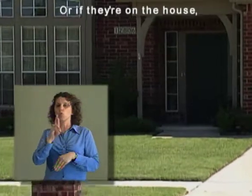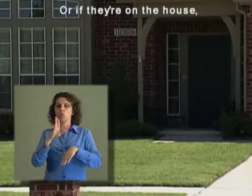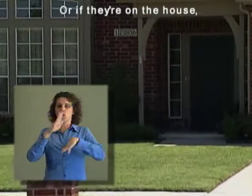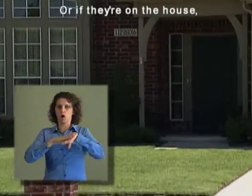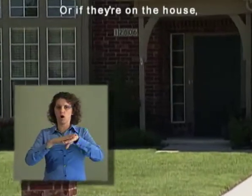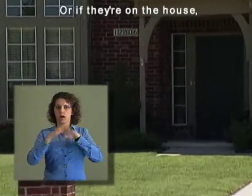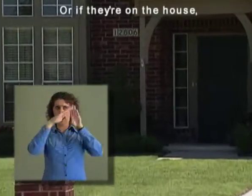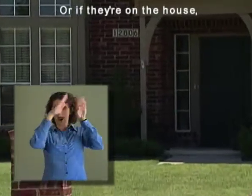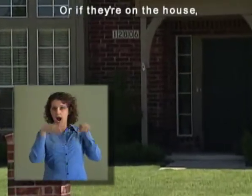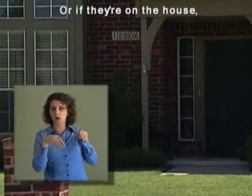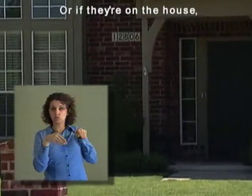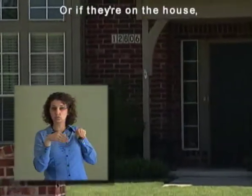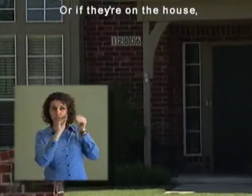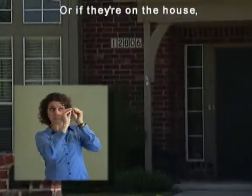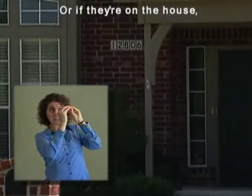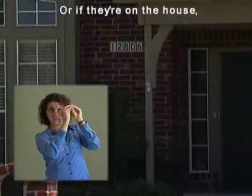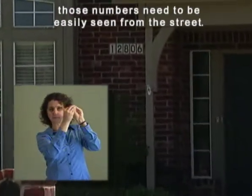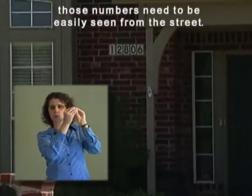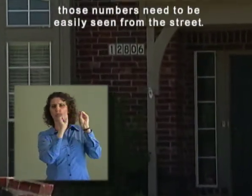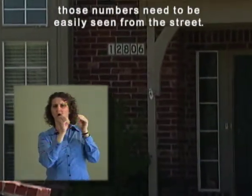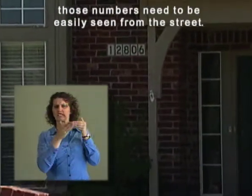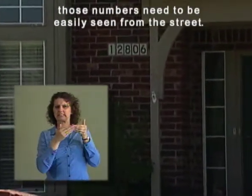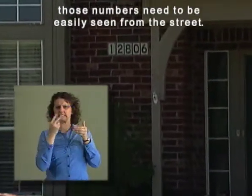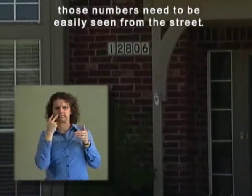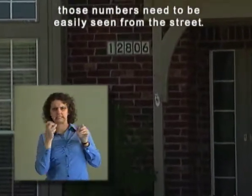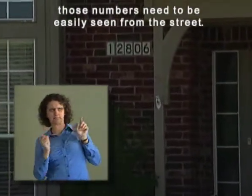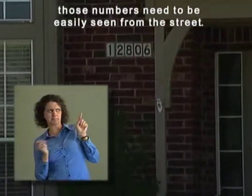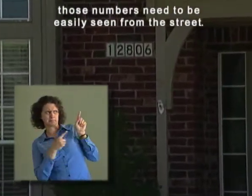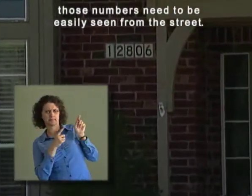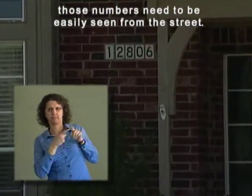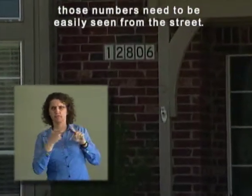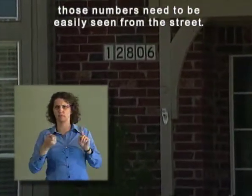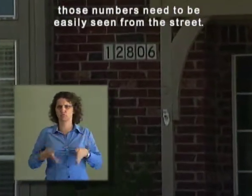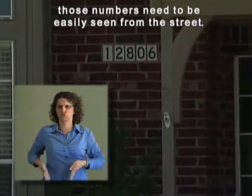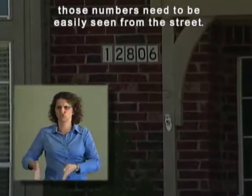Or, if they're on the house, those numbers need to be easily seen from the street.